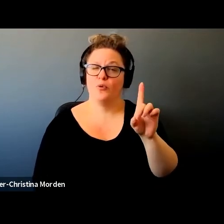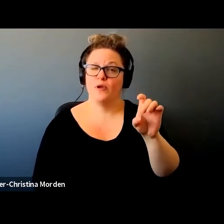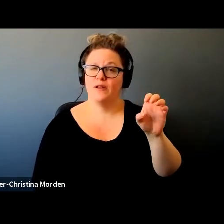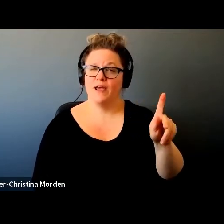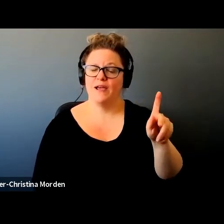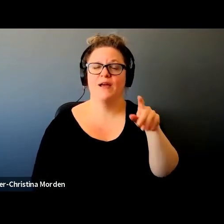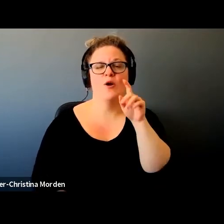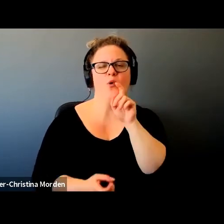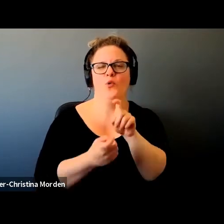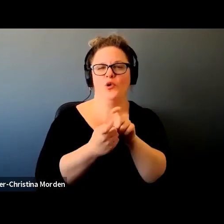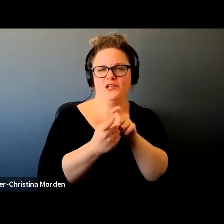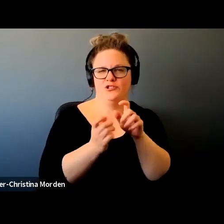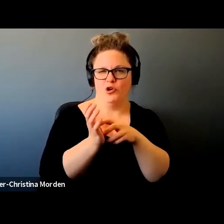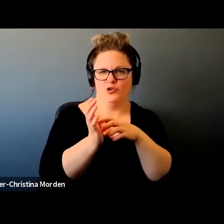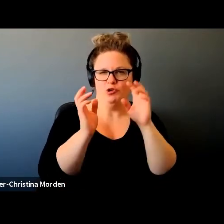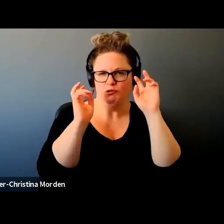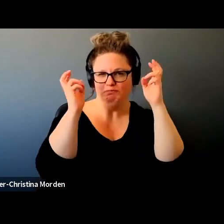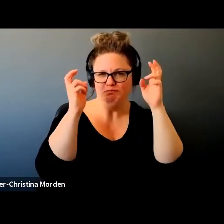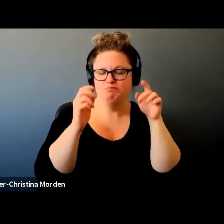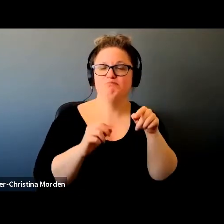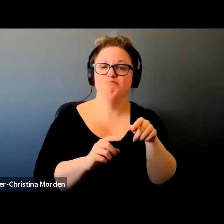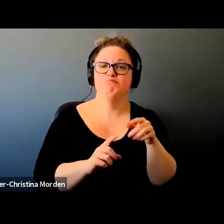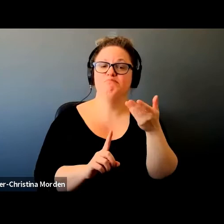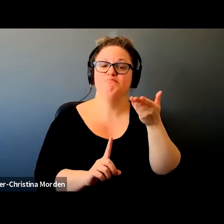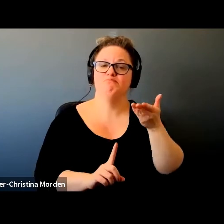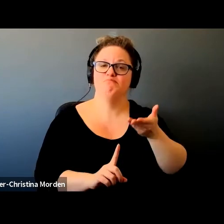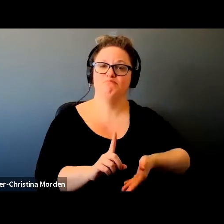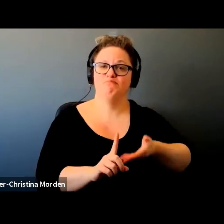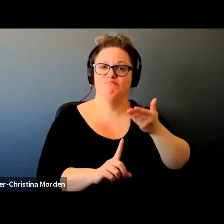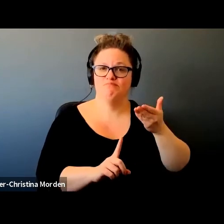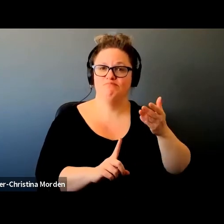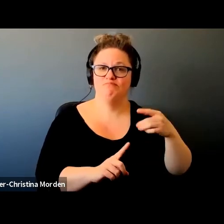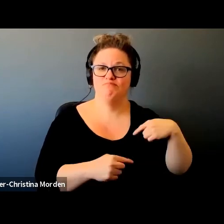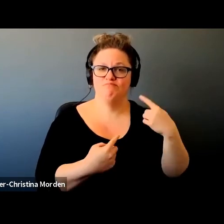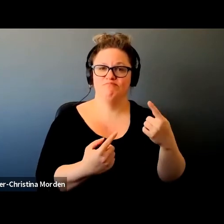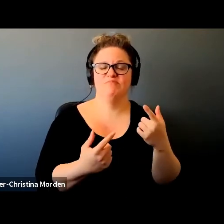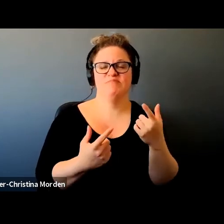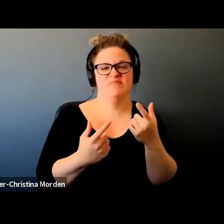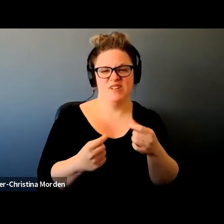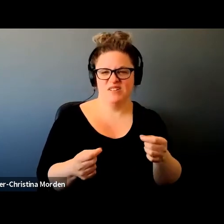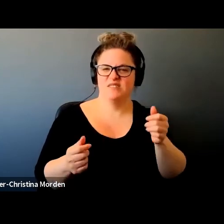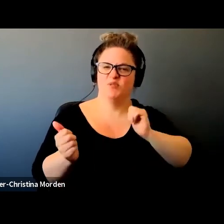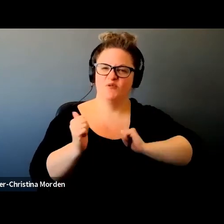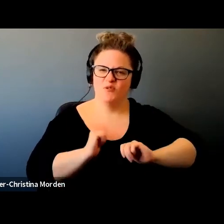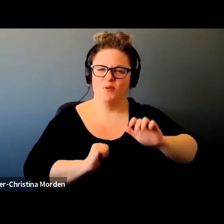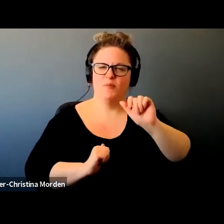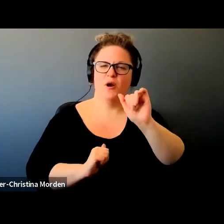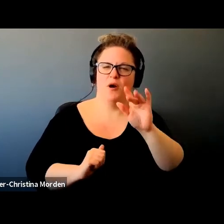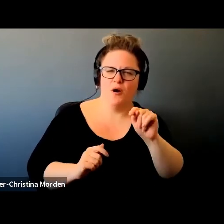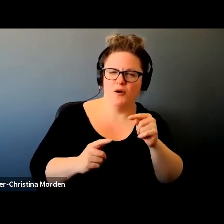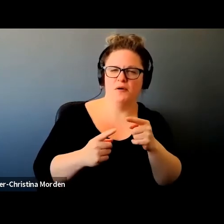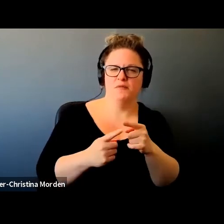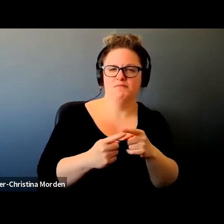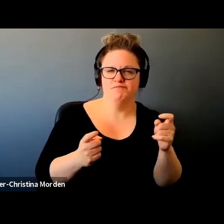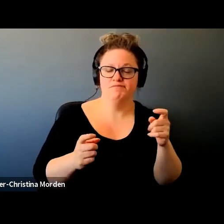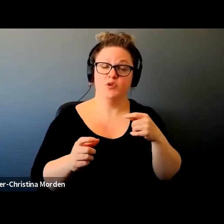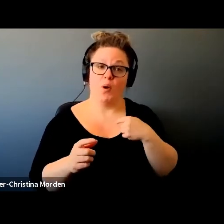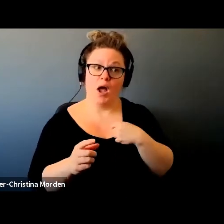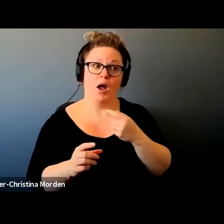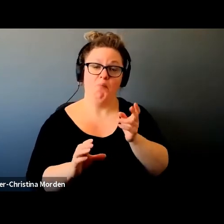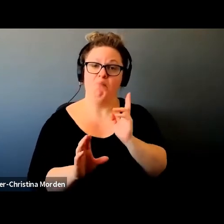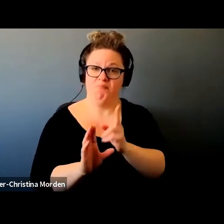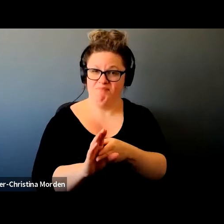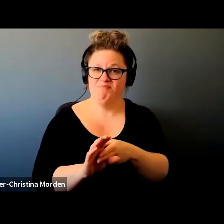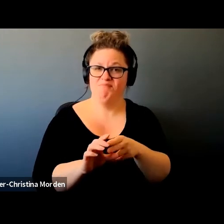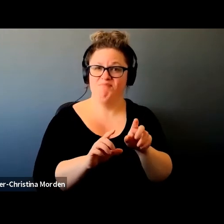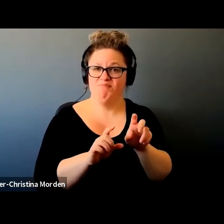devoting the last 10 or 15 years to a large performance art piece. And I was sort of able